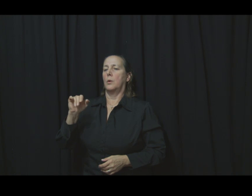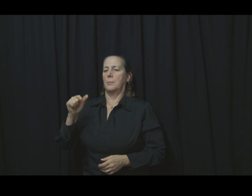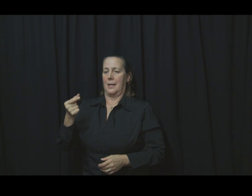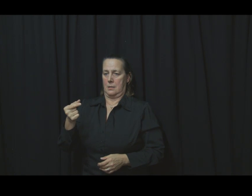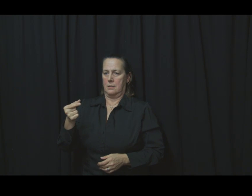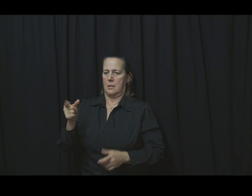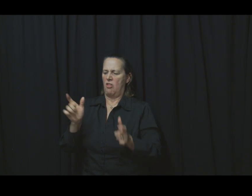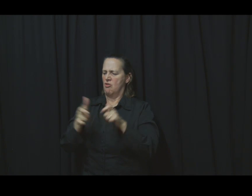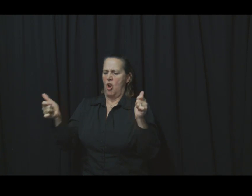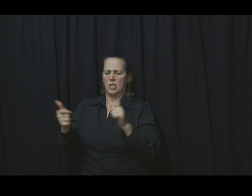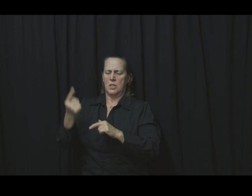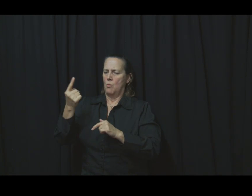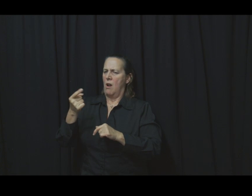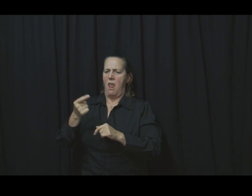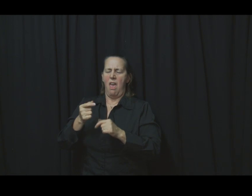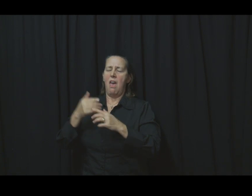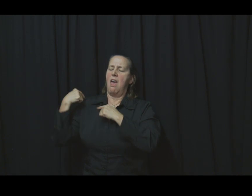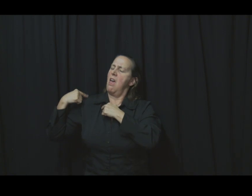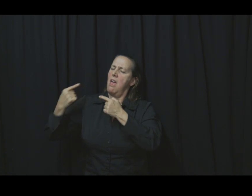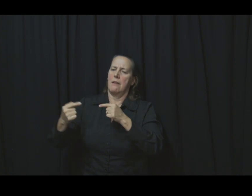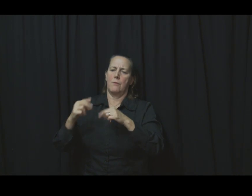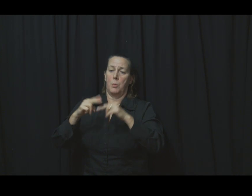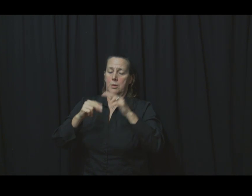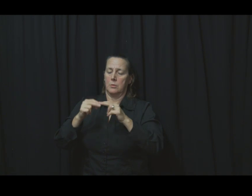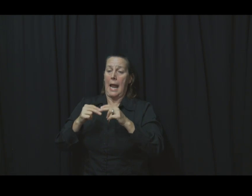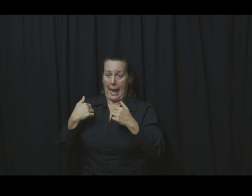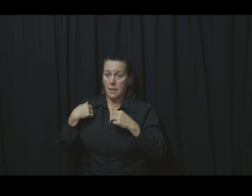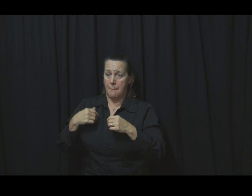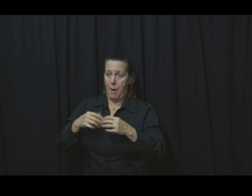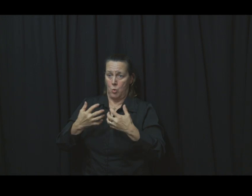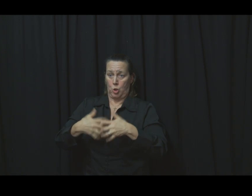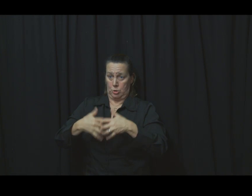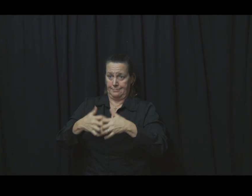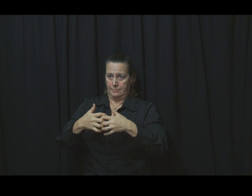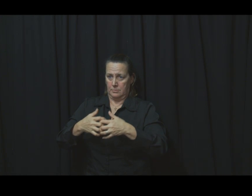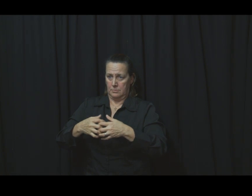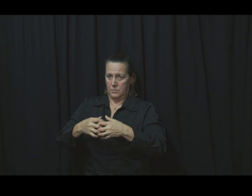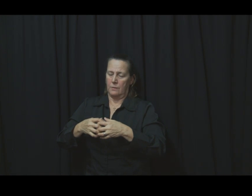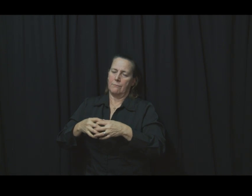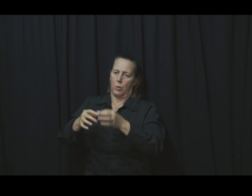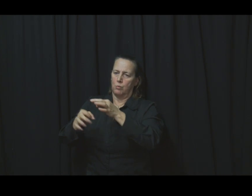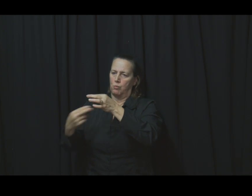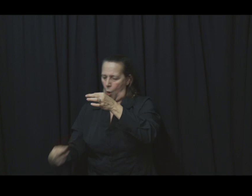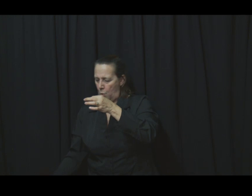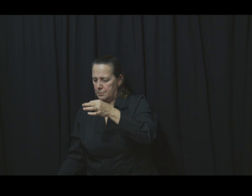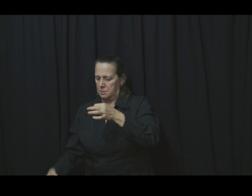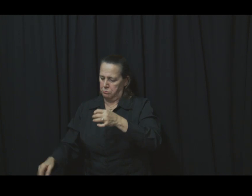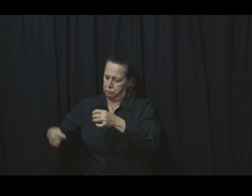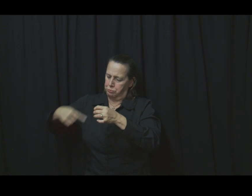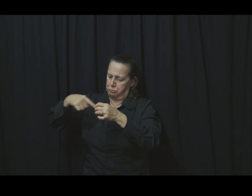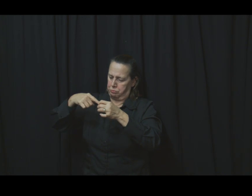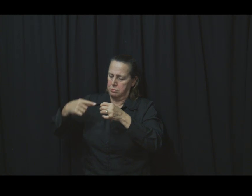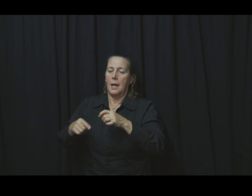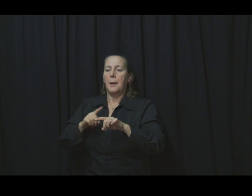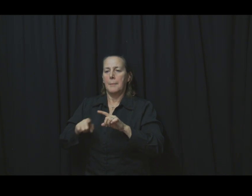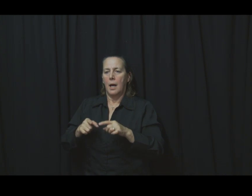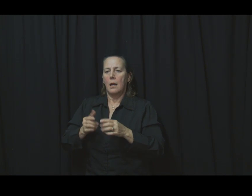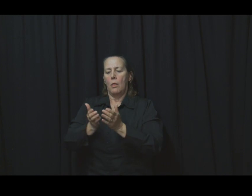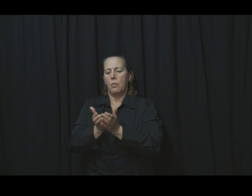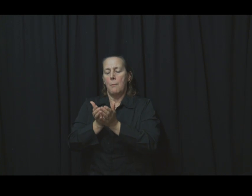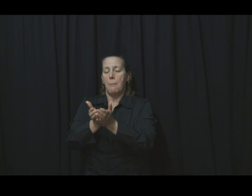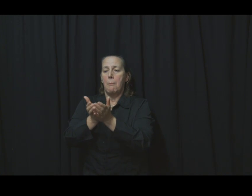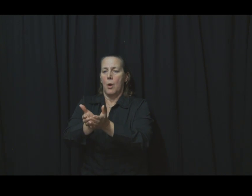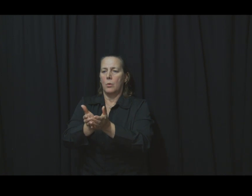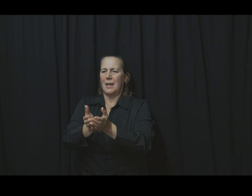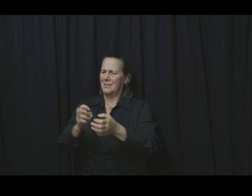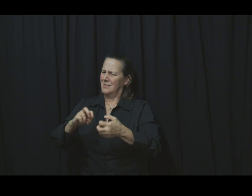largest one ever built. It had a motor on it for winching cables and stuff. But this boat had a great